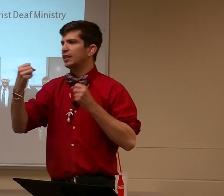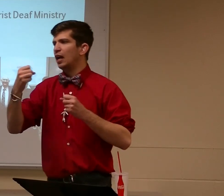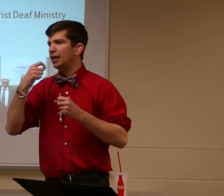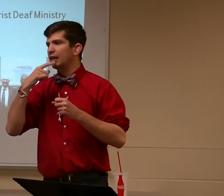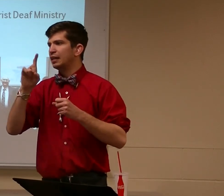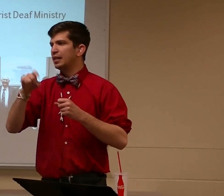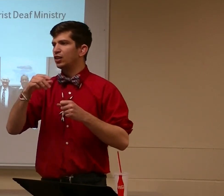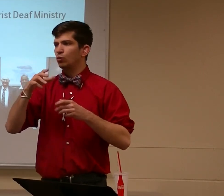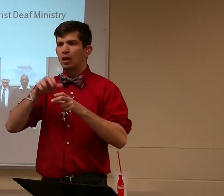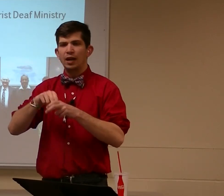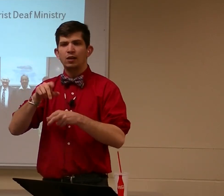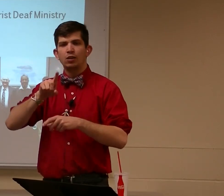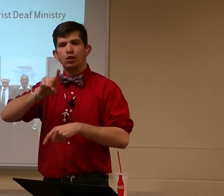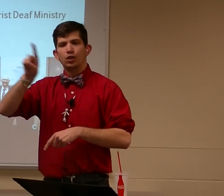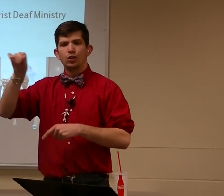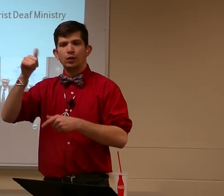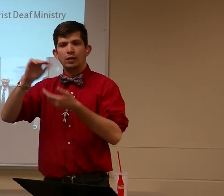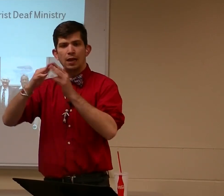sign, needing to ride to a town.